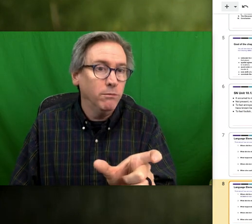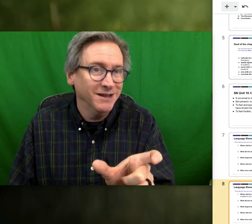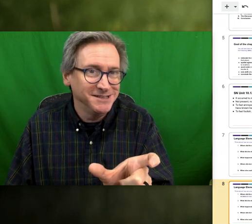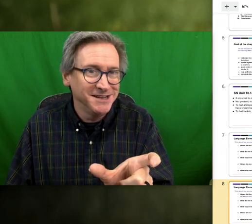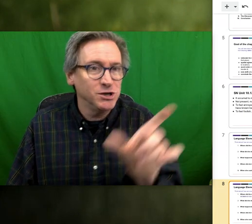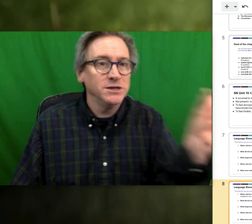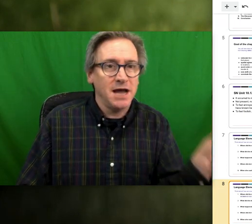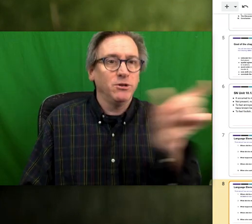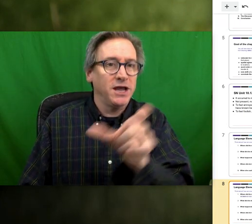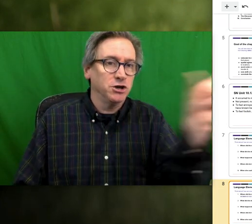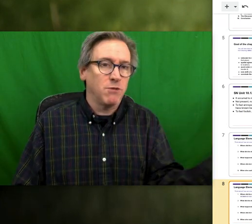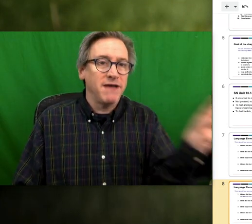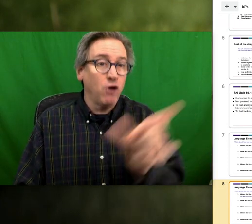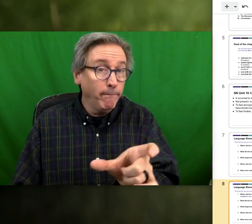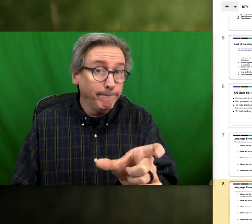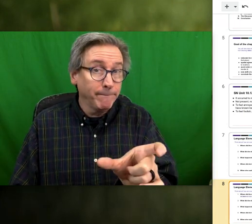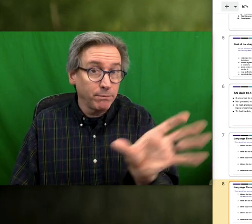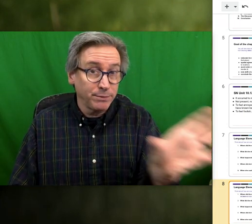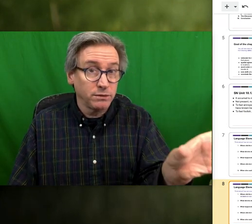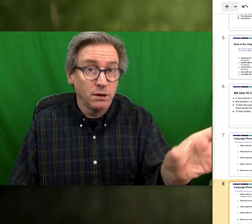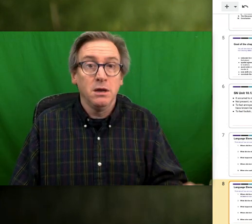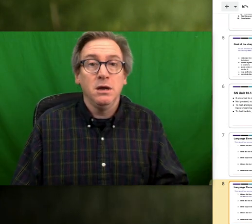home is, so time, location, arrive home.